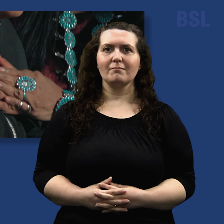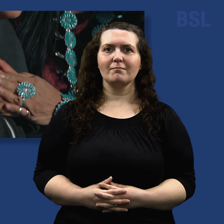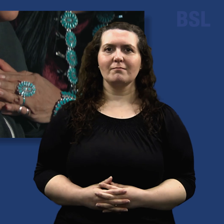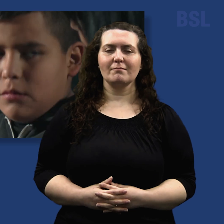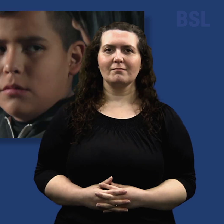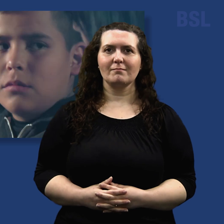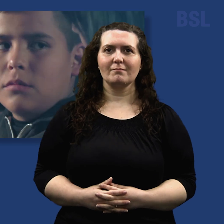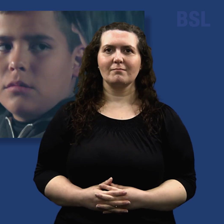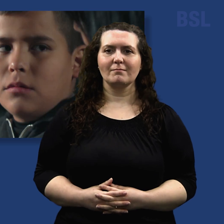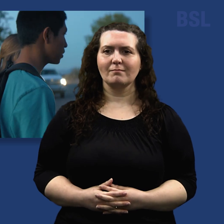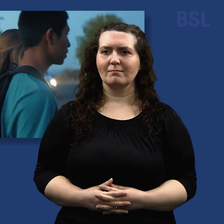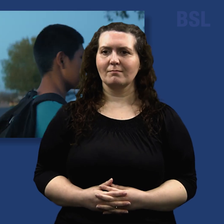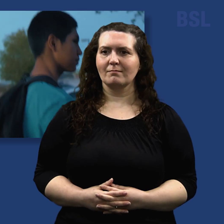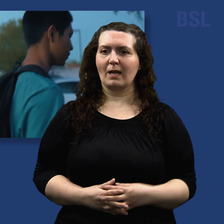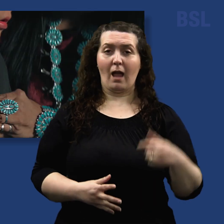We'll be